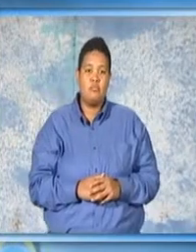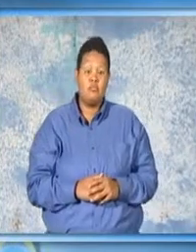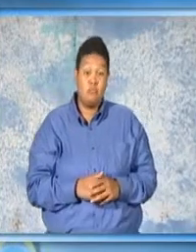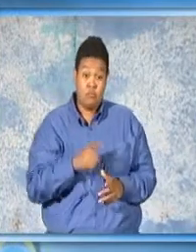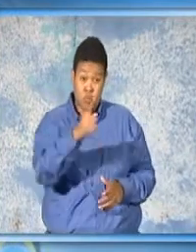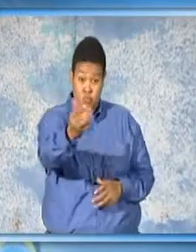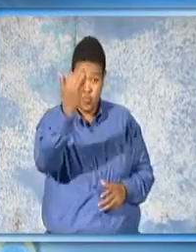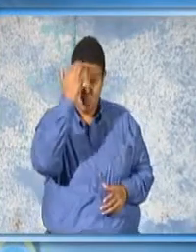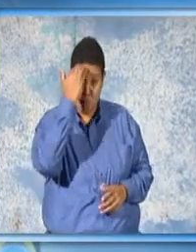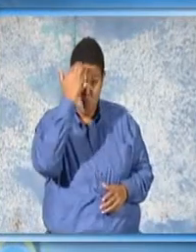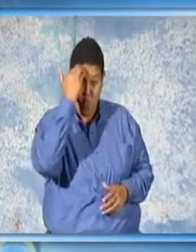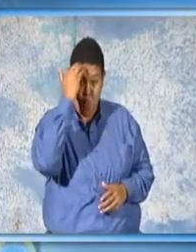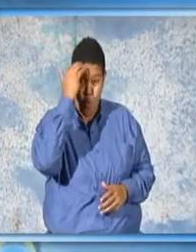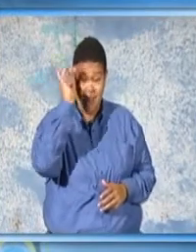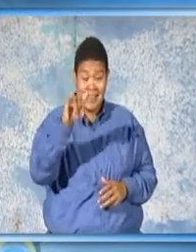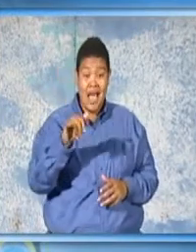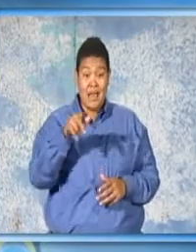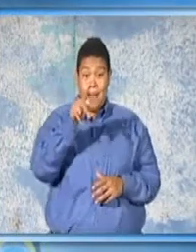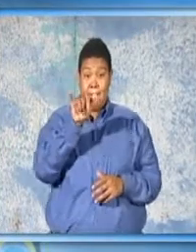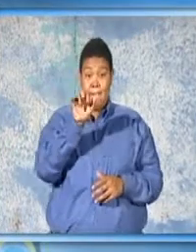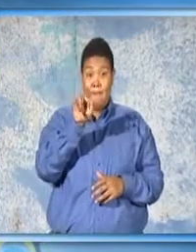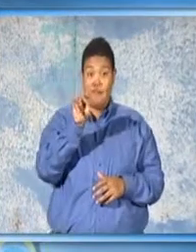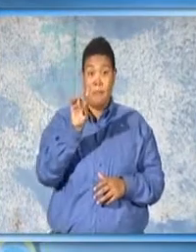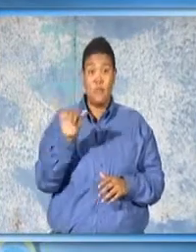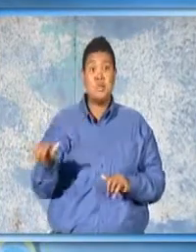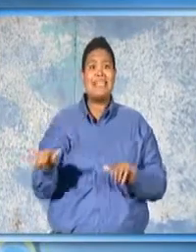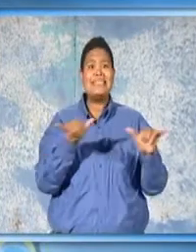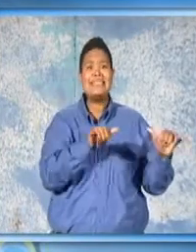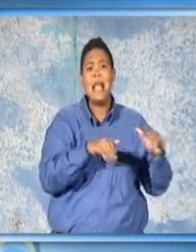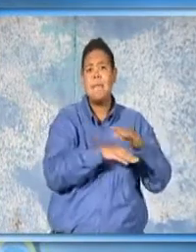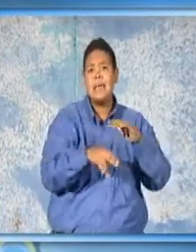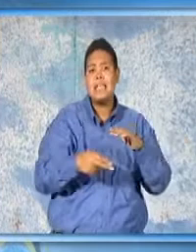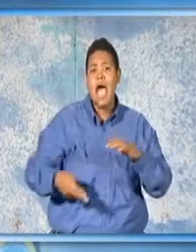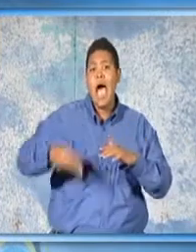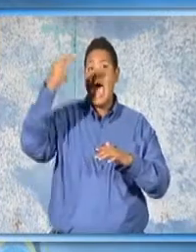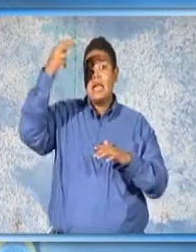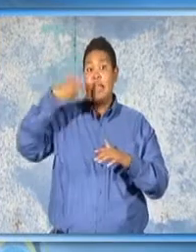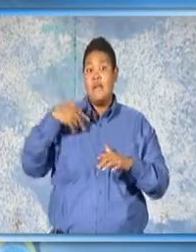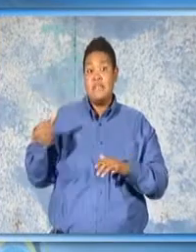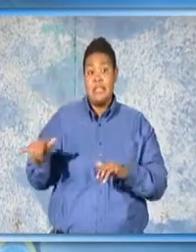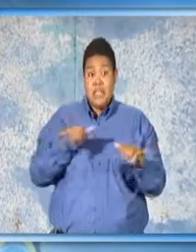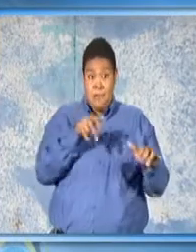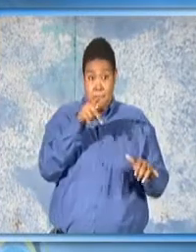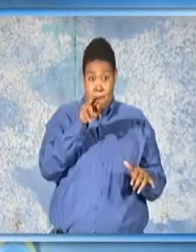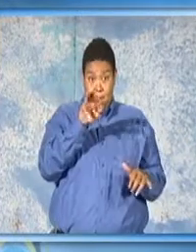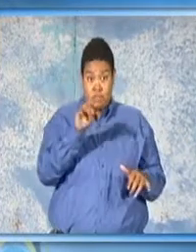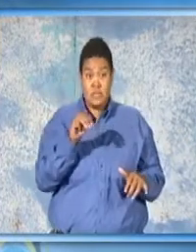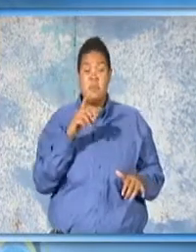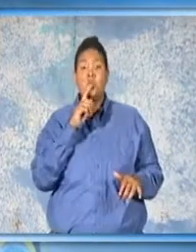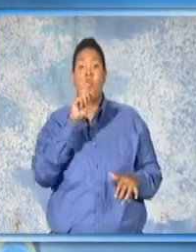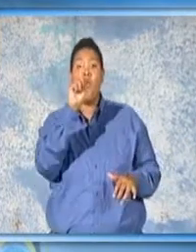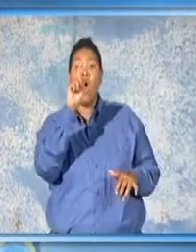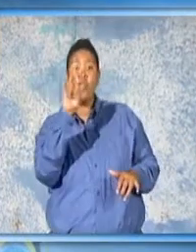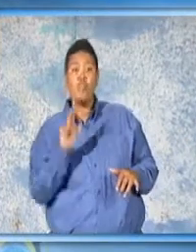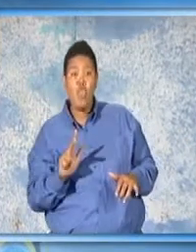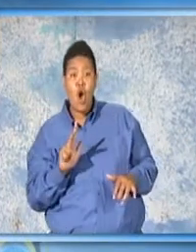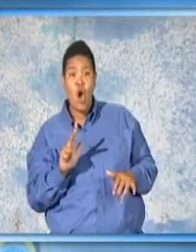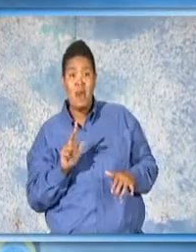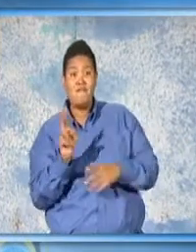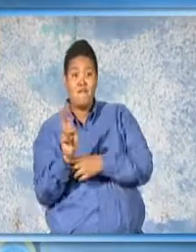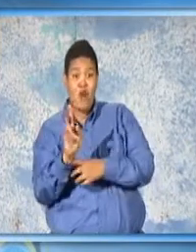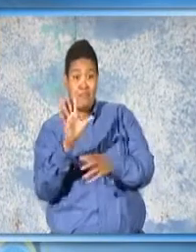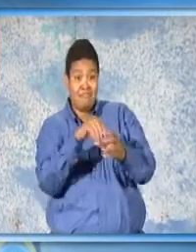Did you know that a pyramid with the same base and height as its corresponding prism is 1/3 the volume of that